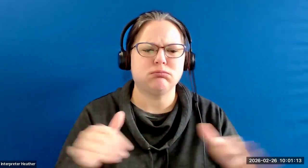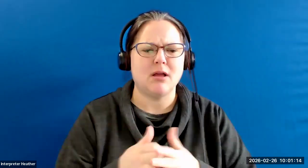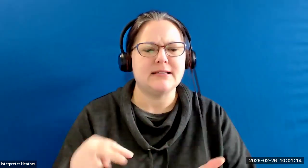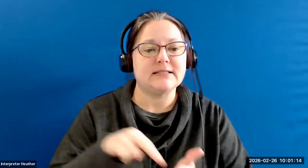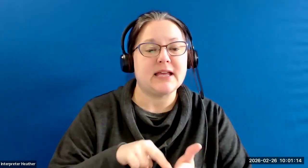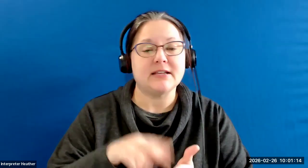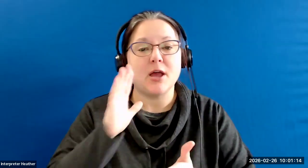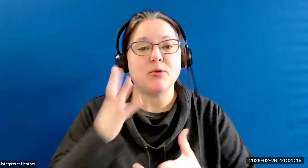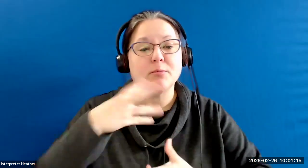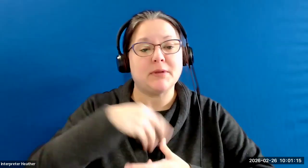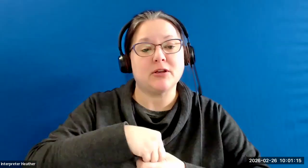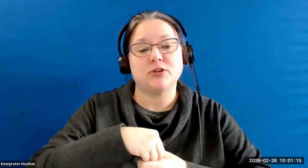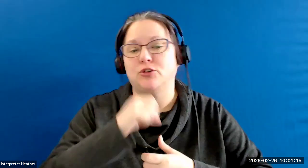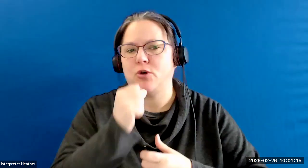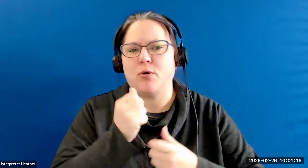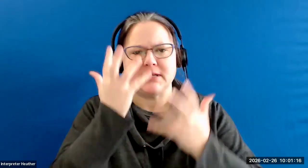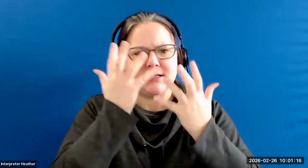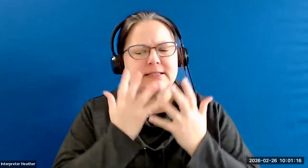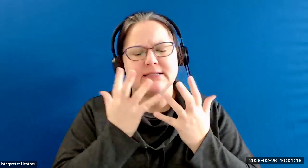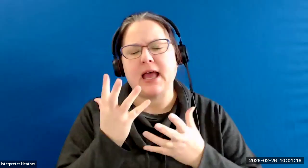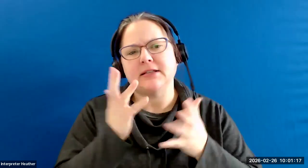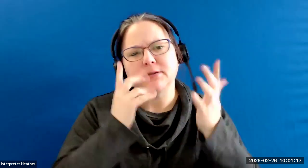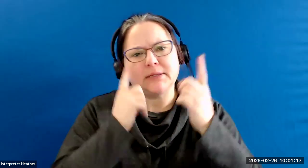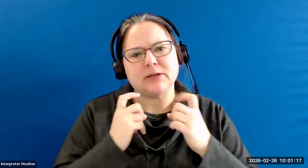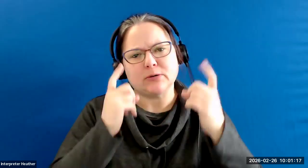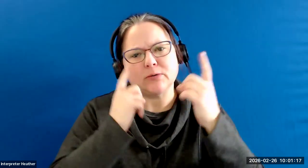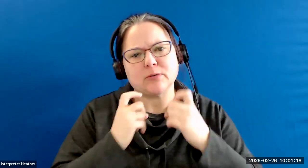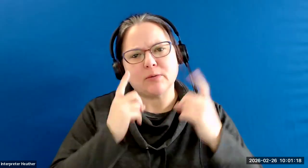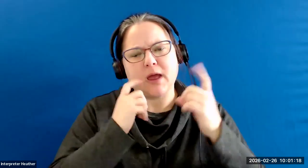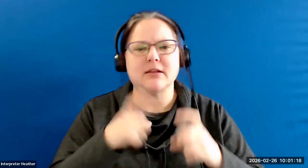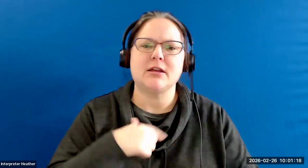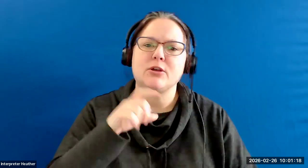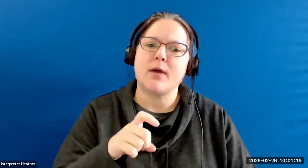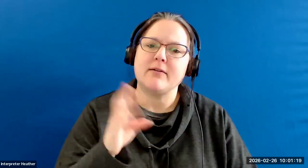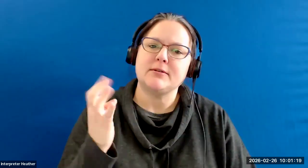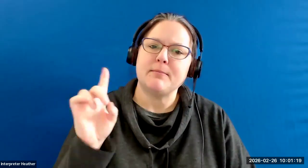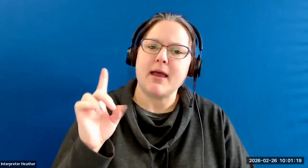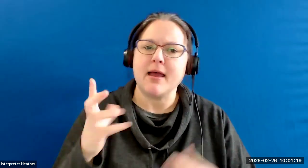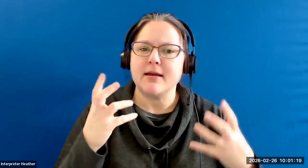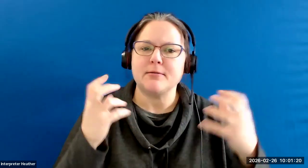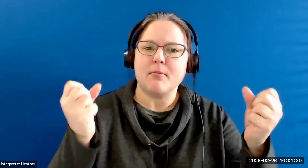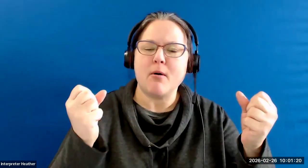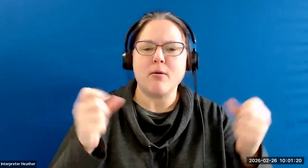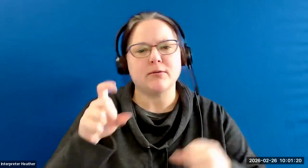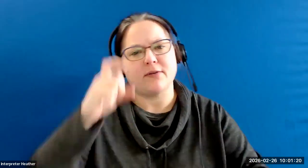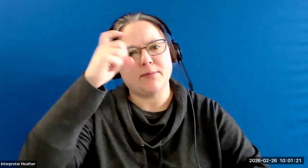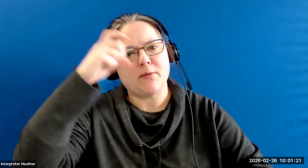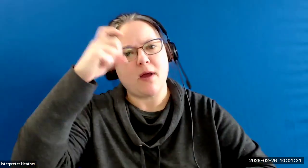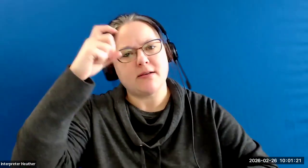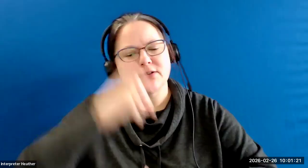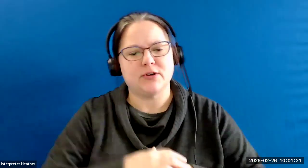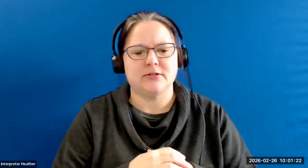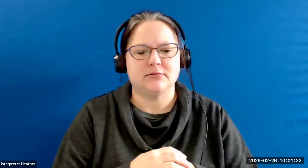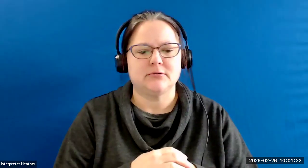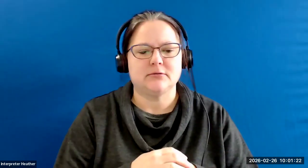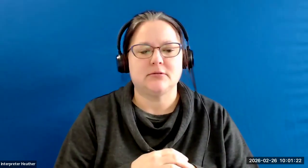ashamed to cry. You gotta be bad. You gotta be bold. You gotta be wiser. You